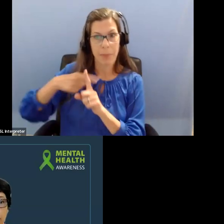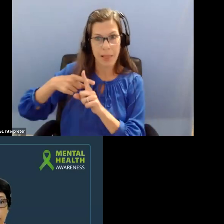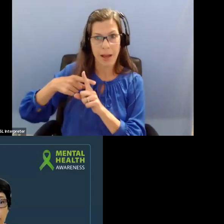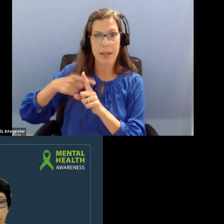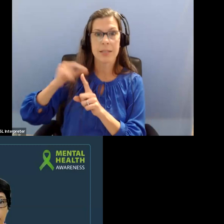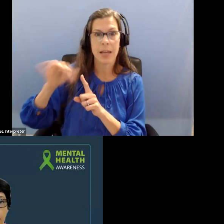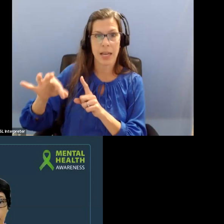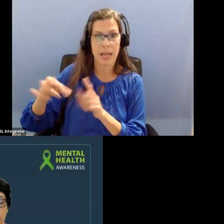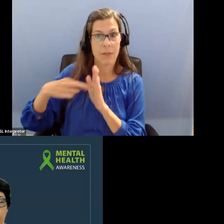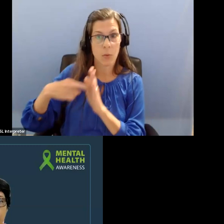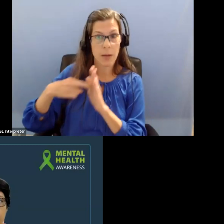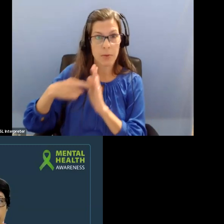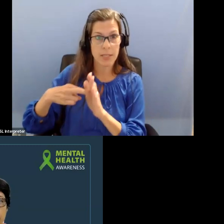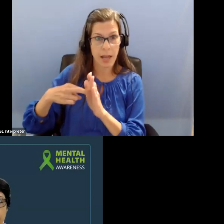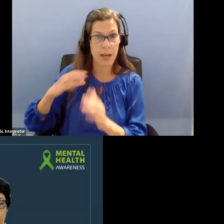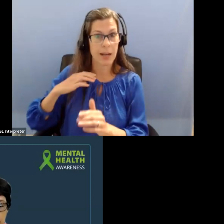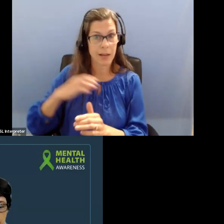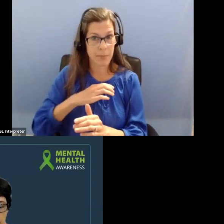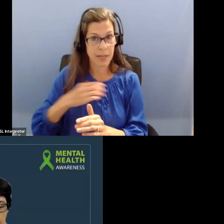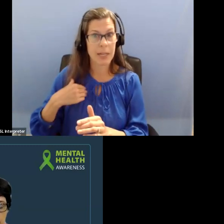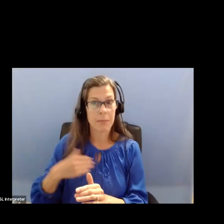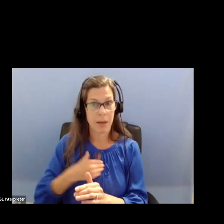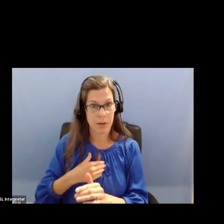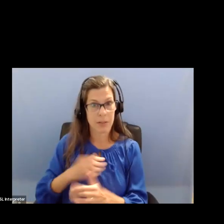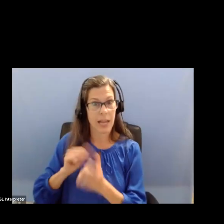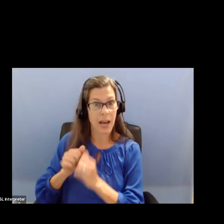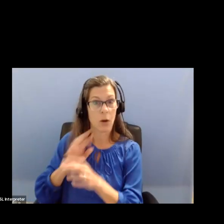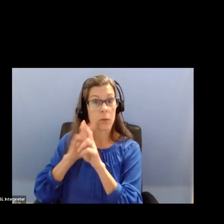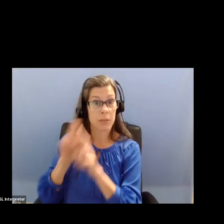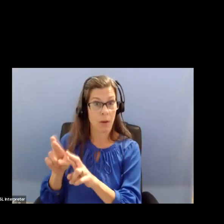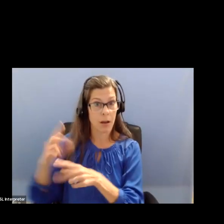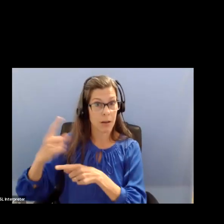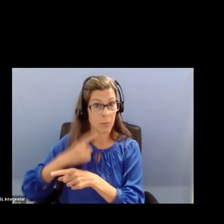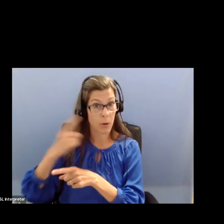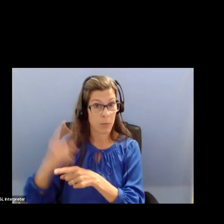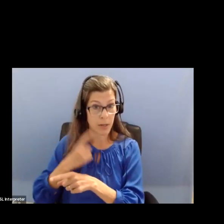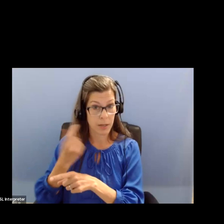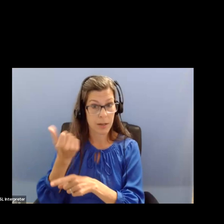you're representing steering committee members. Any thoughts from steering committee on this one?